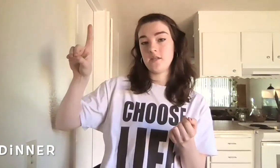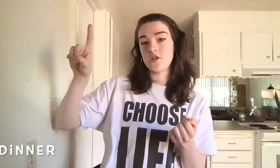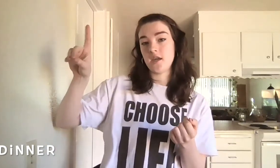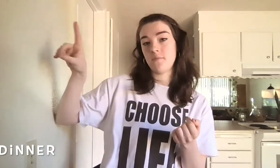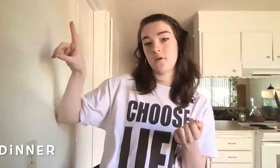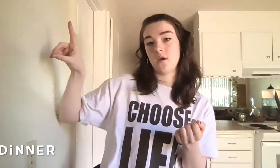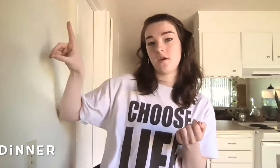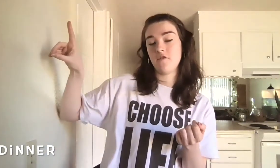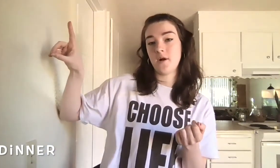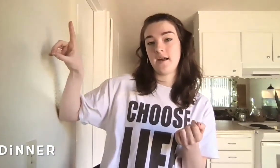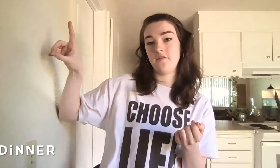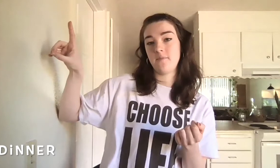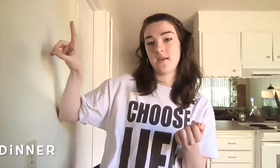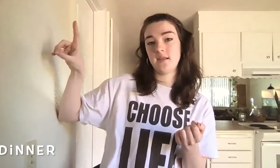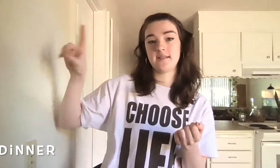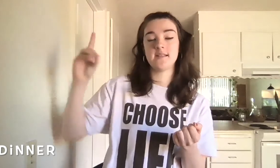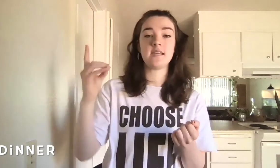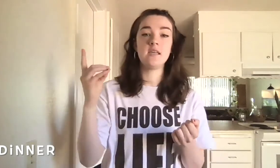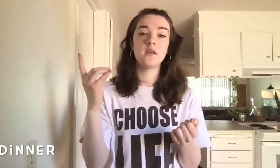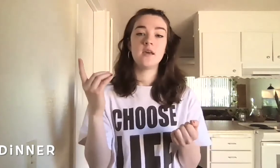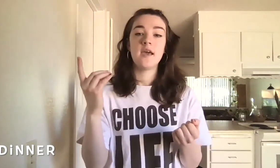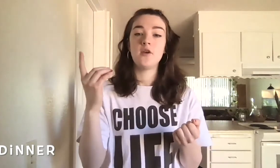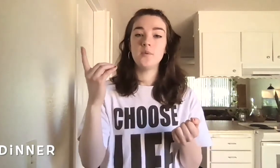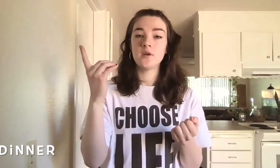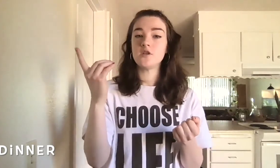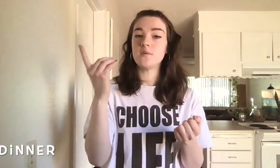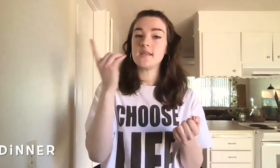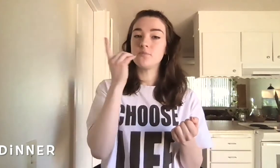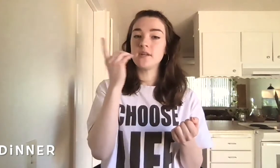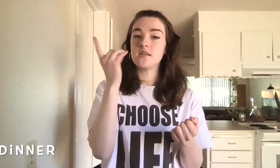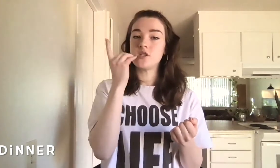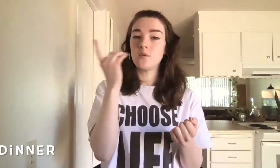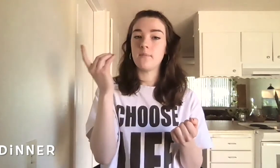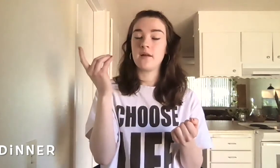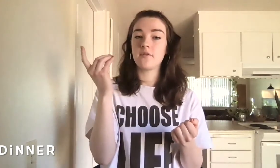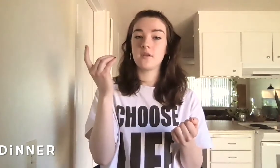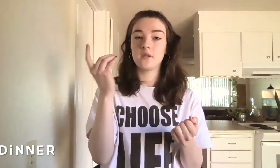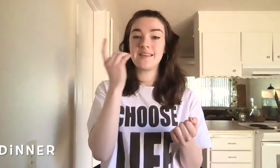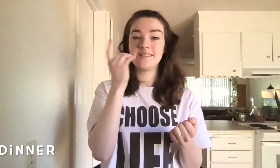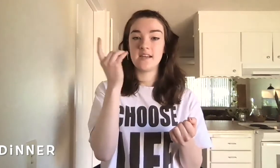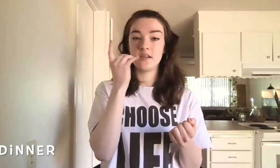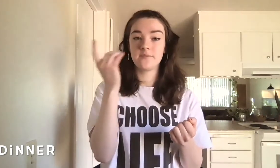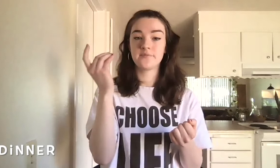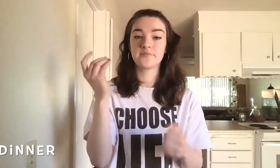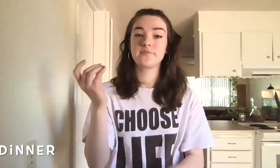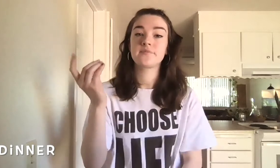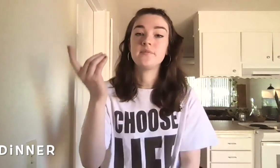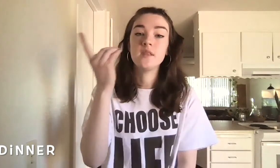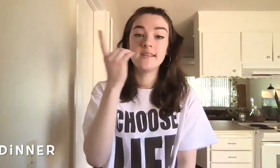shape from our alphabet, the letter D, and all we're going to do is bring this to our mouth. Dinner.